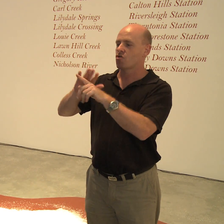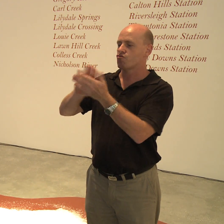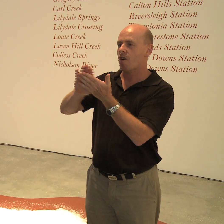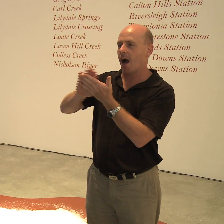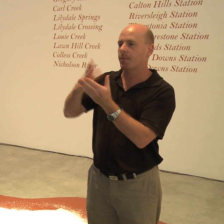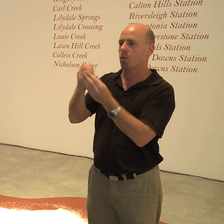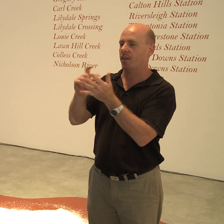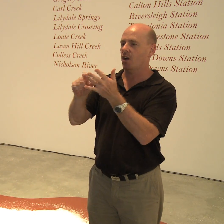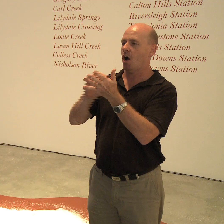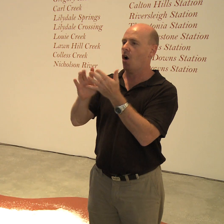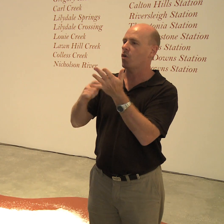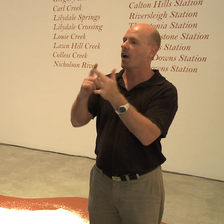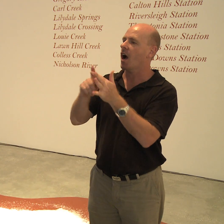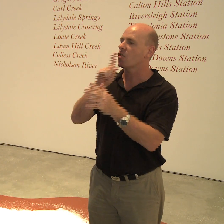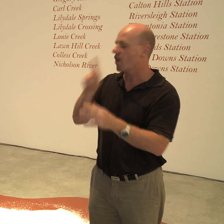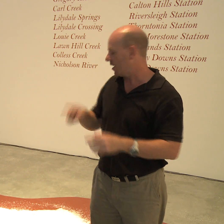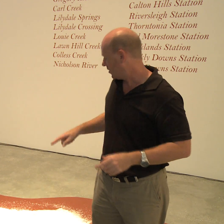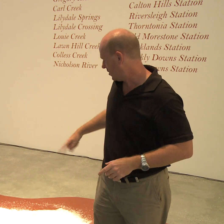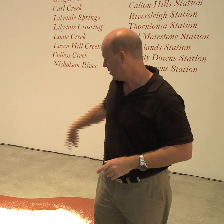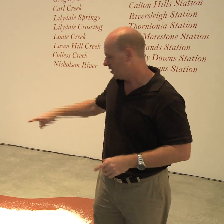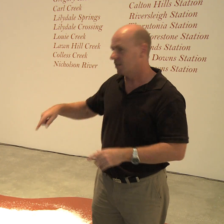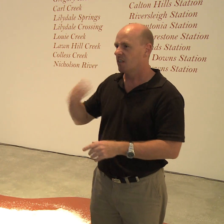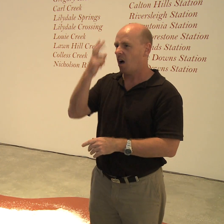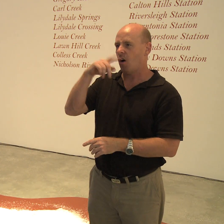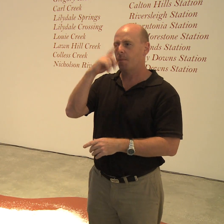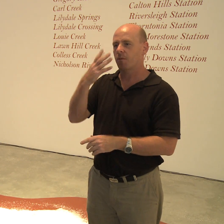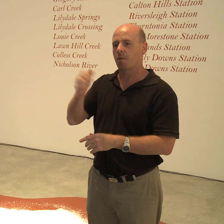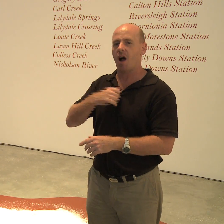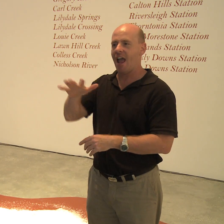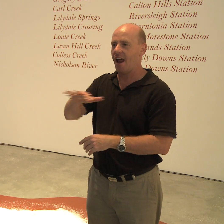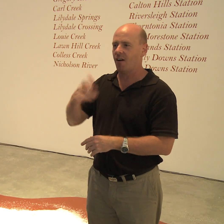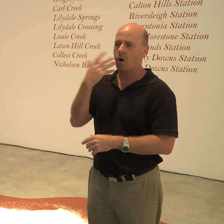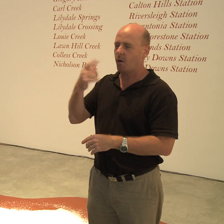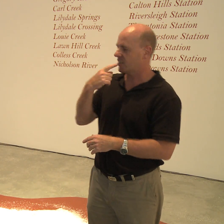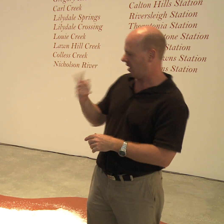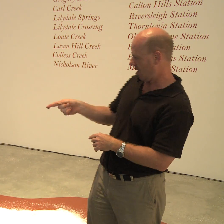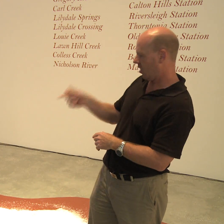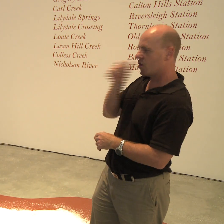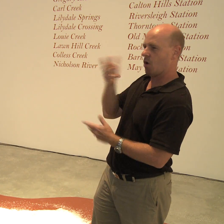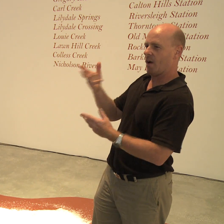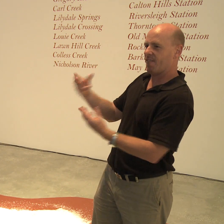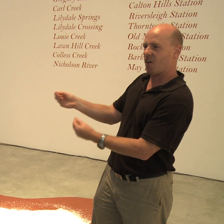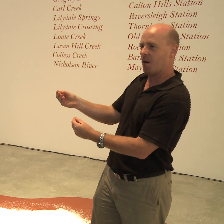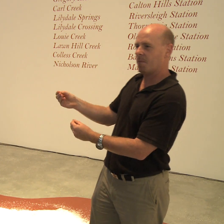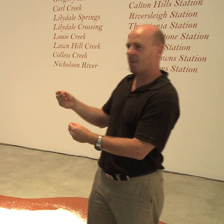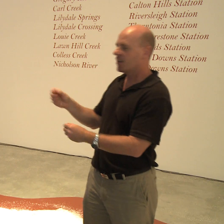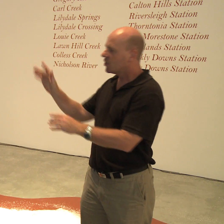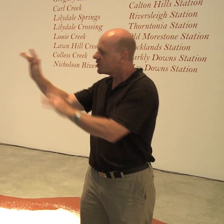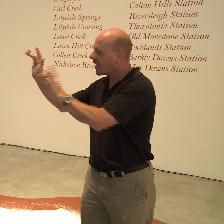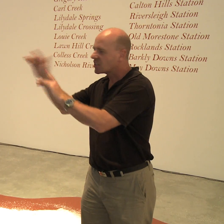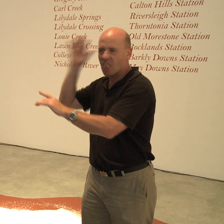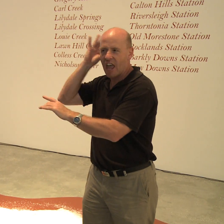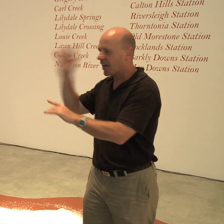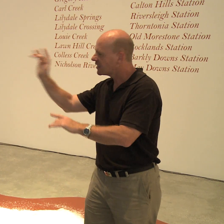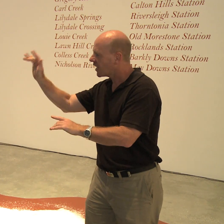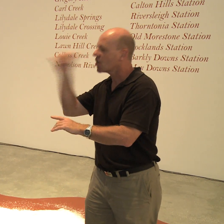And old people from our area talked about how they could always tell you were from by touching your hair. So in